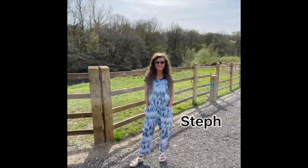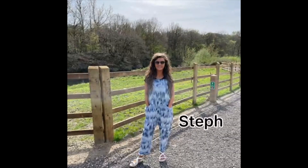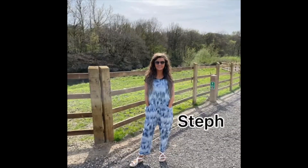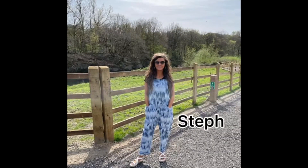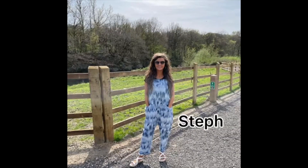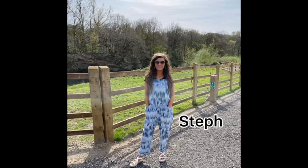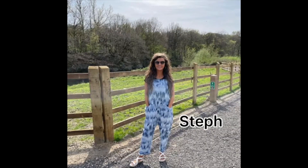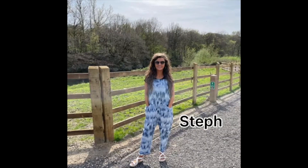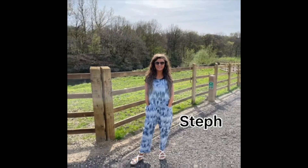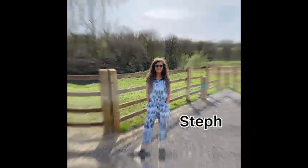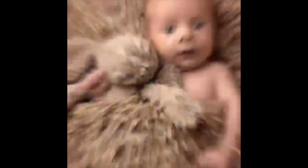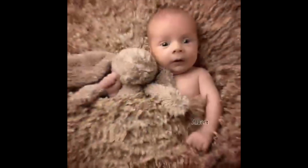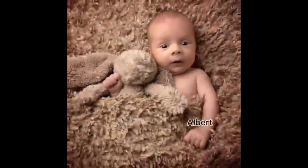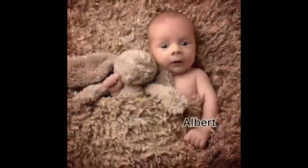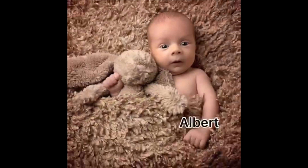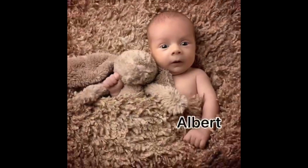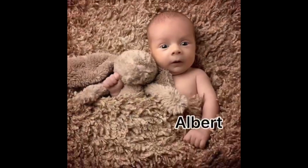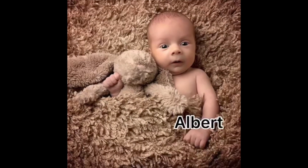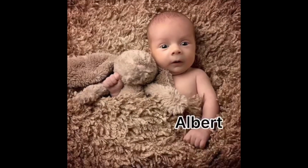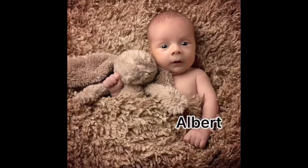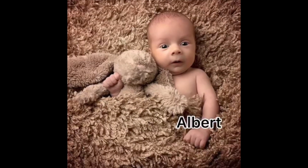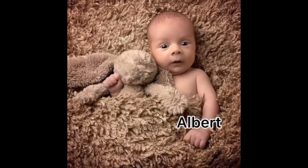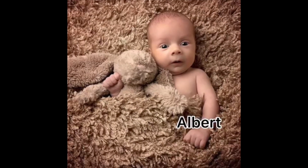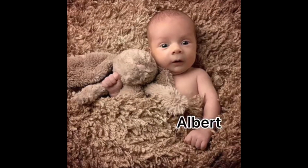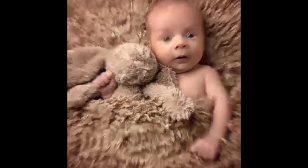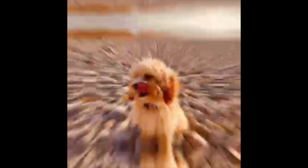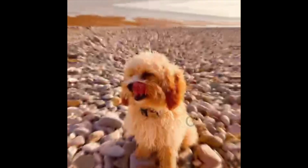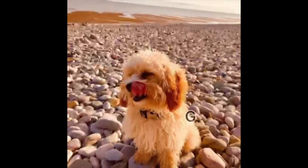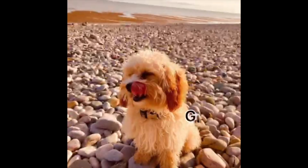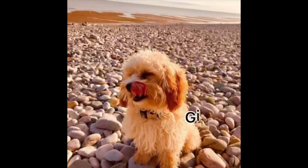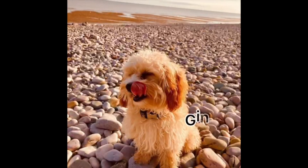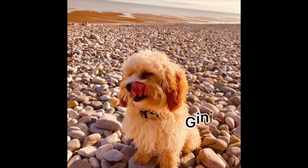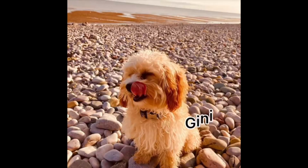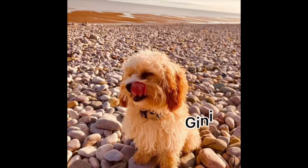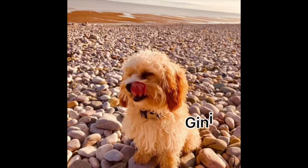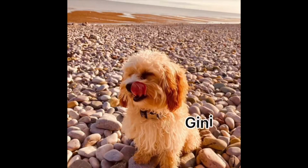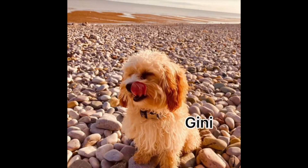do do do. I do ba do ba do do do ba do.